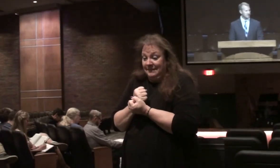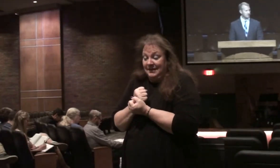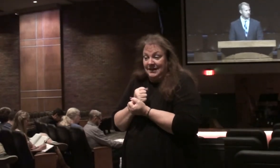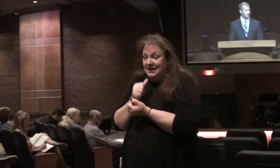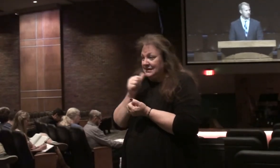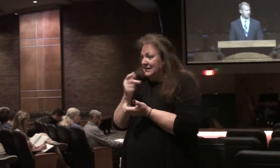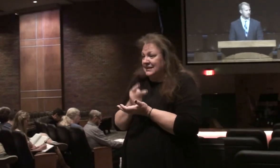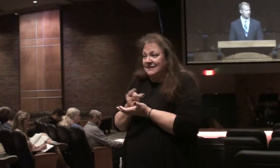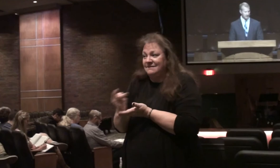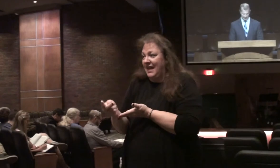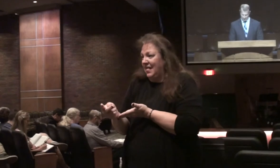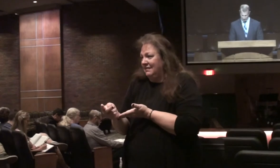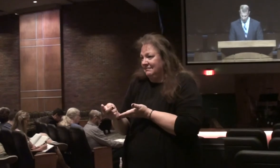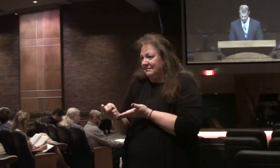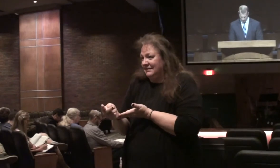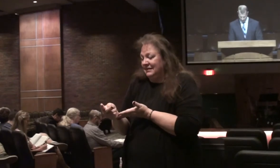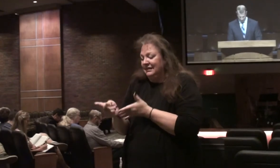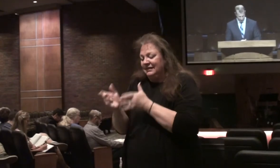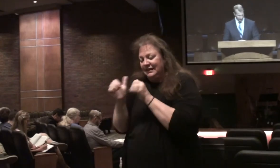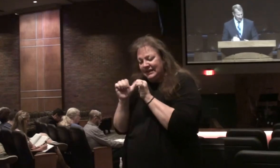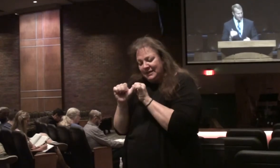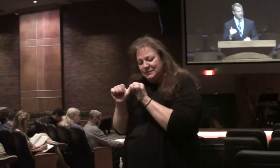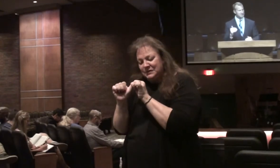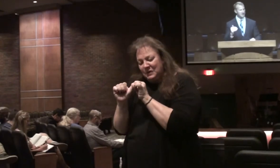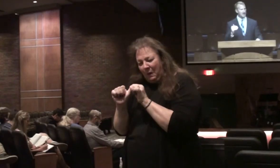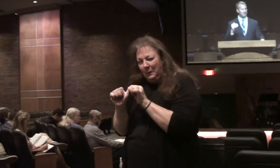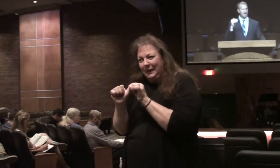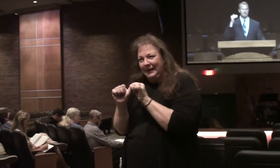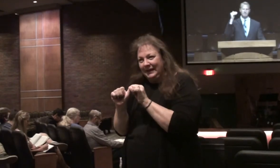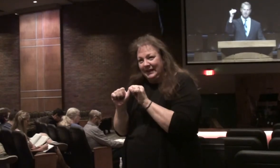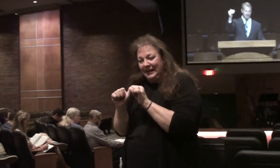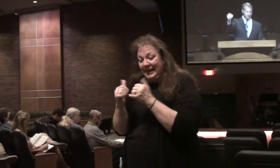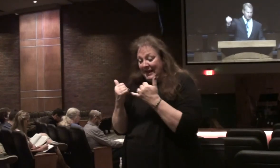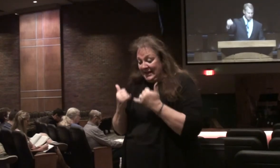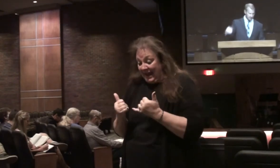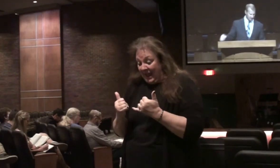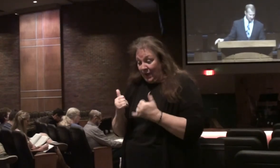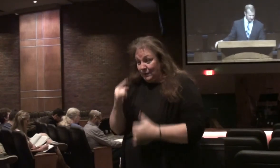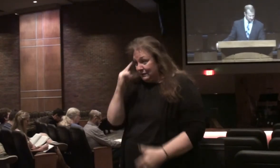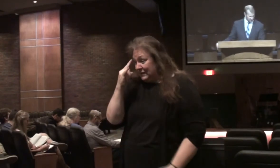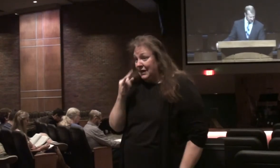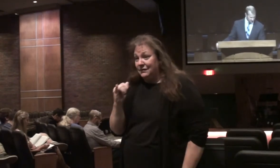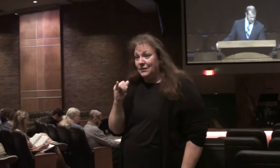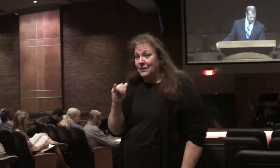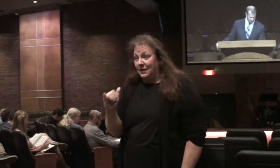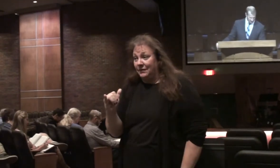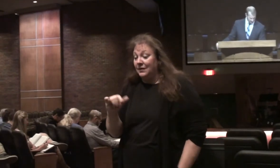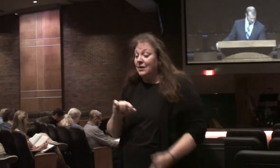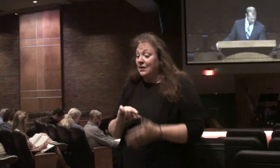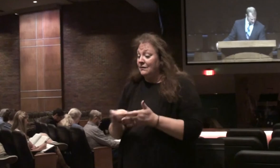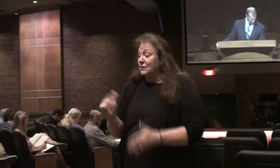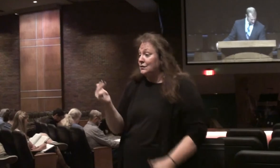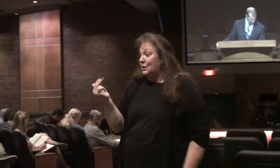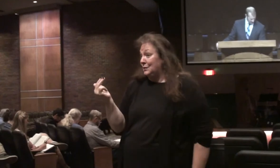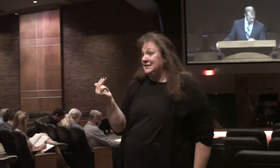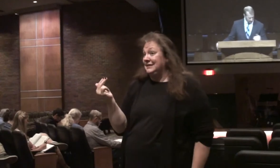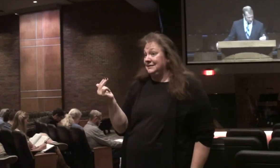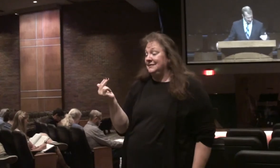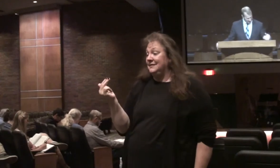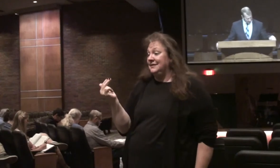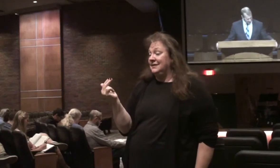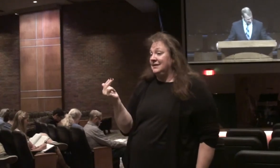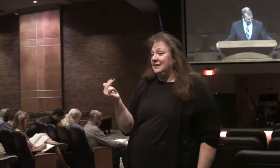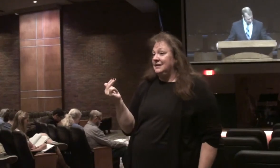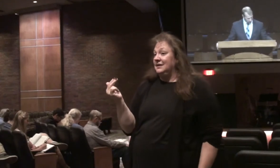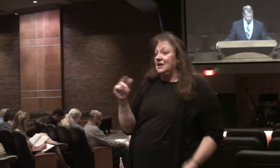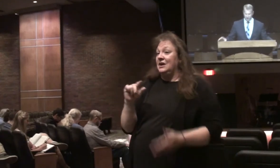doesn't fail. It keeps going. In this life and for eternity. Look at verse 13 of chapter 13. He'll